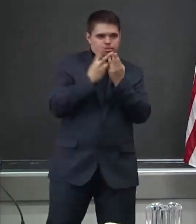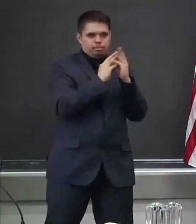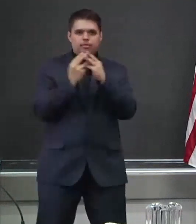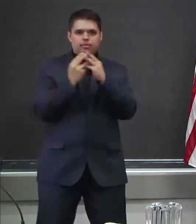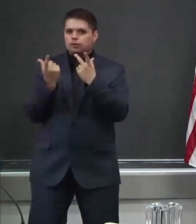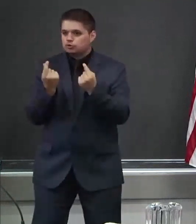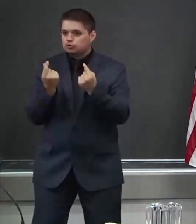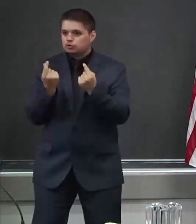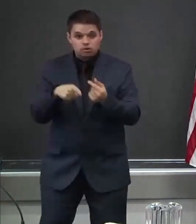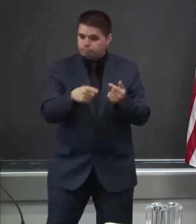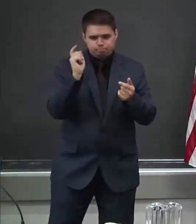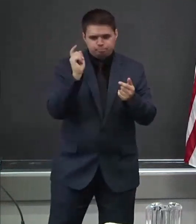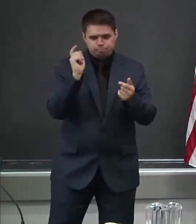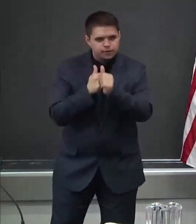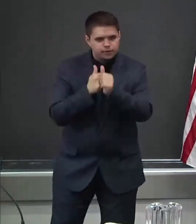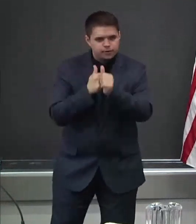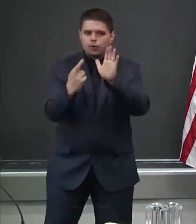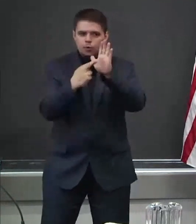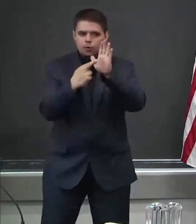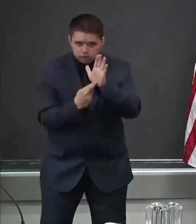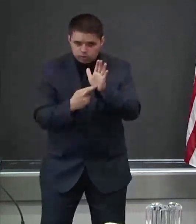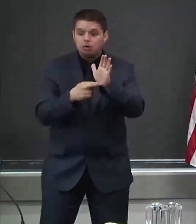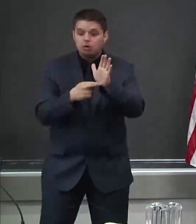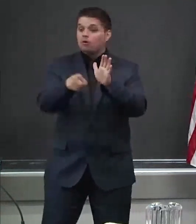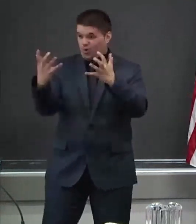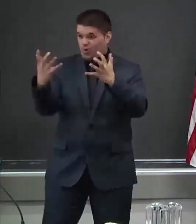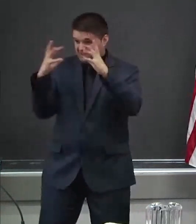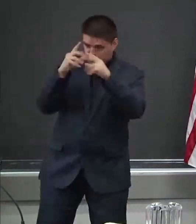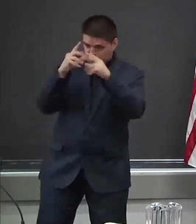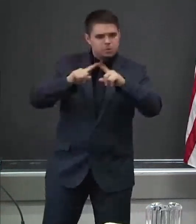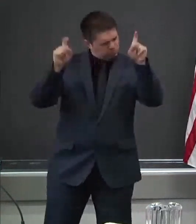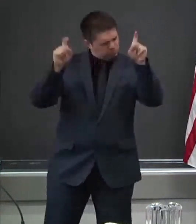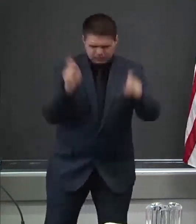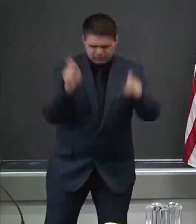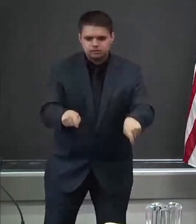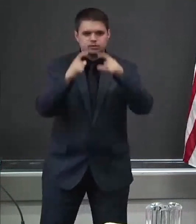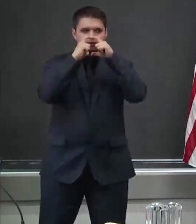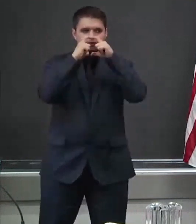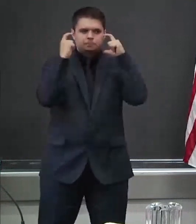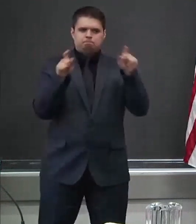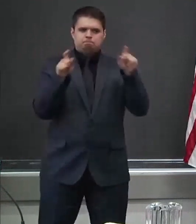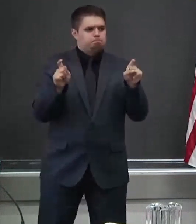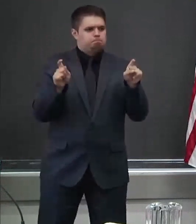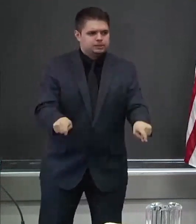requiring the public to wear face coverings in other settings.